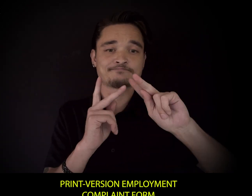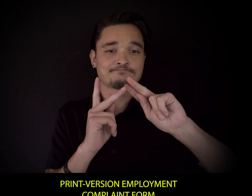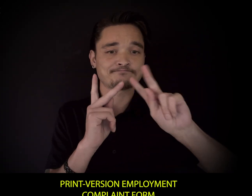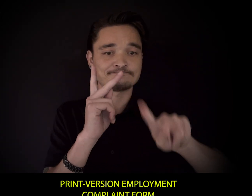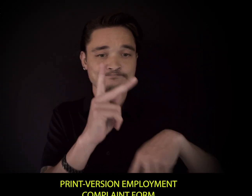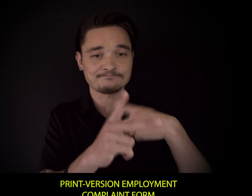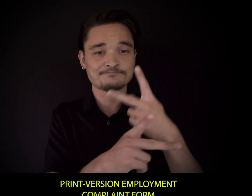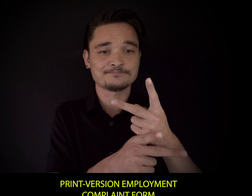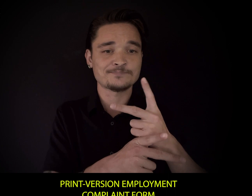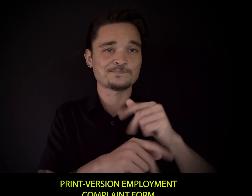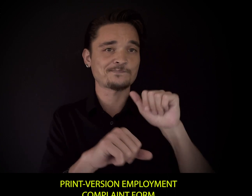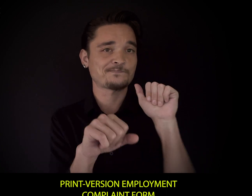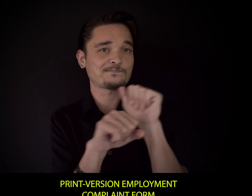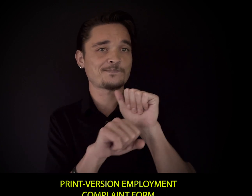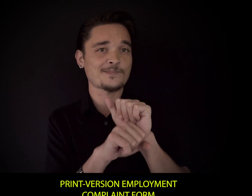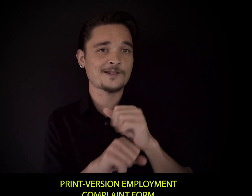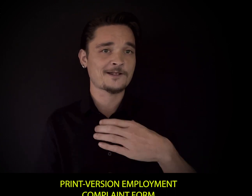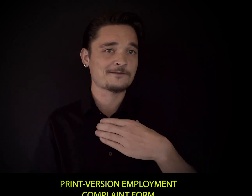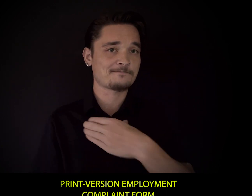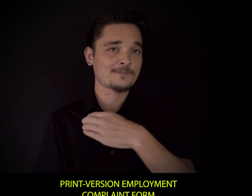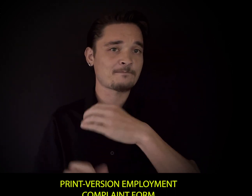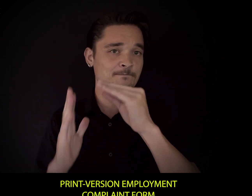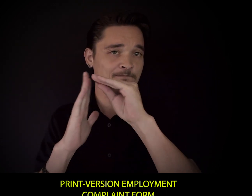version. Employment. Complaint form.